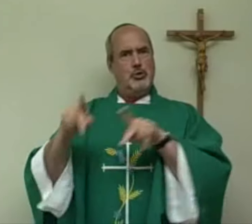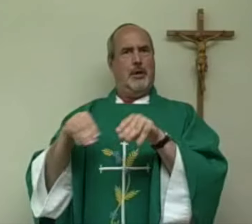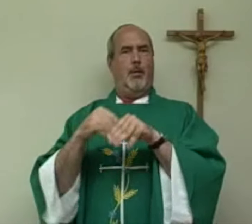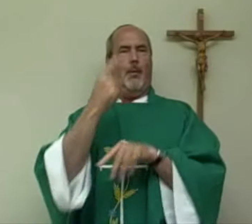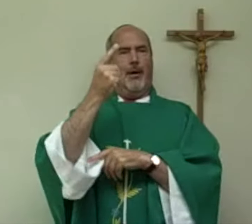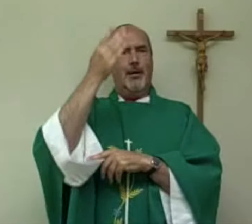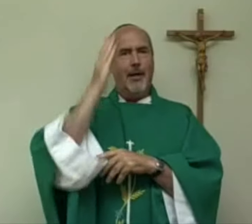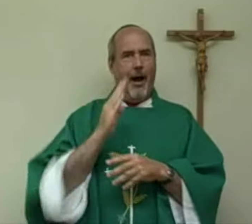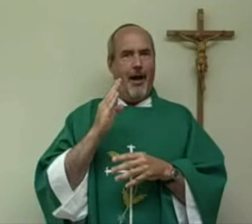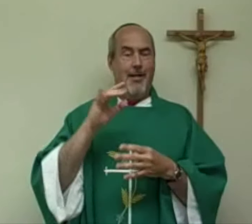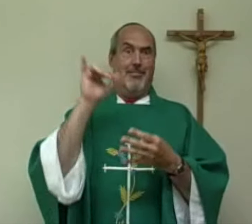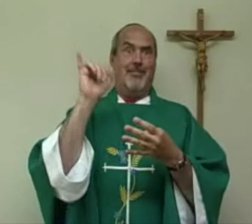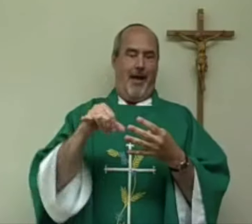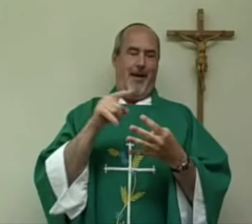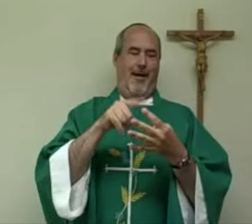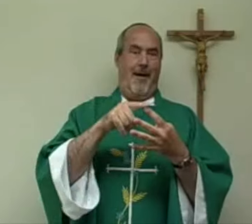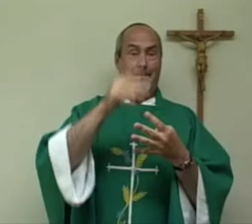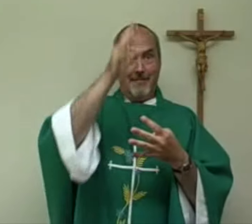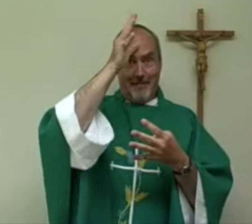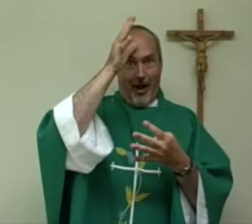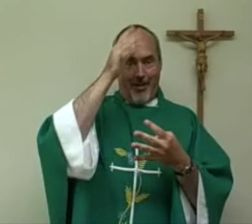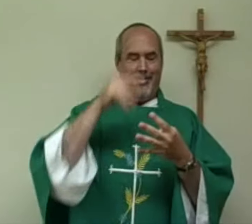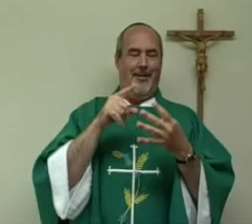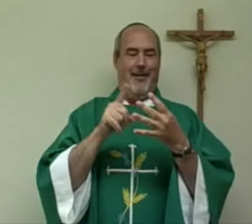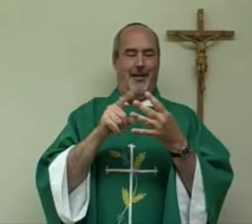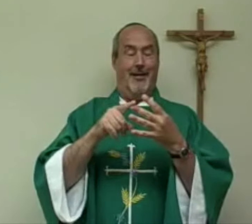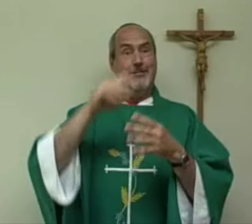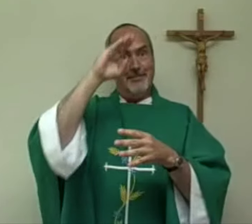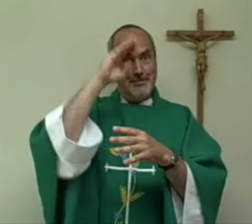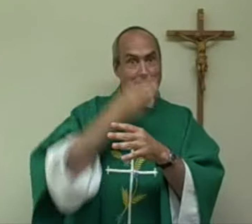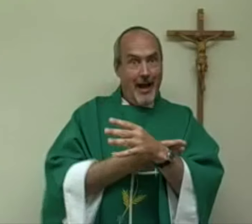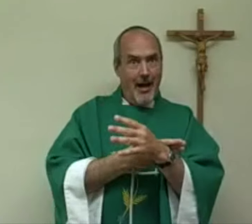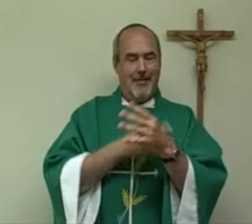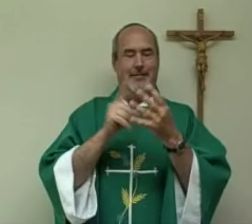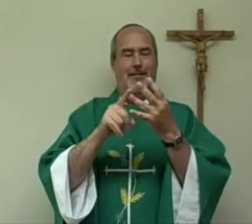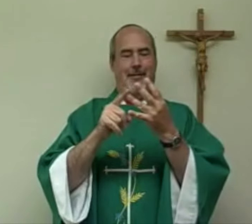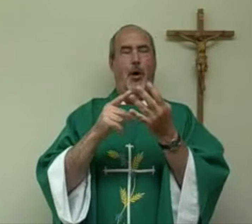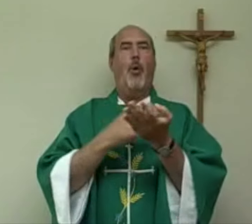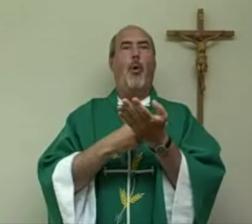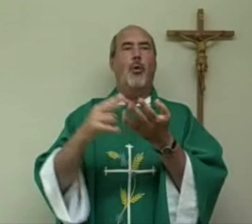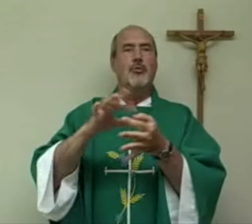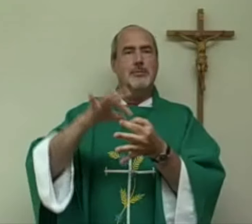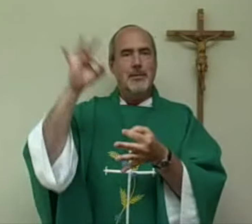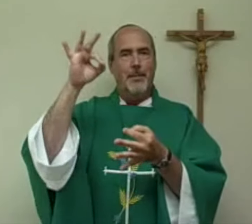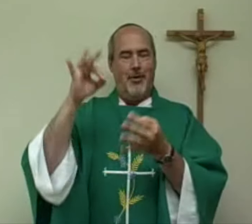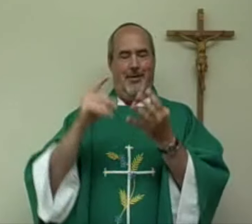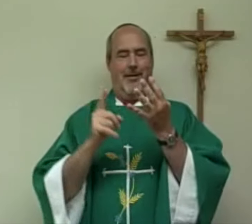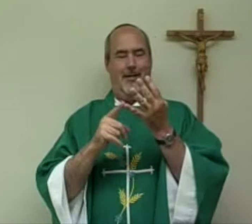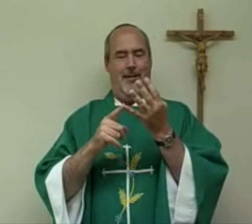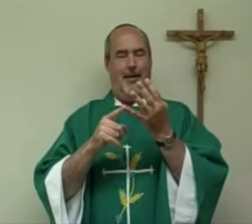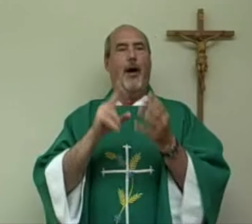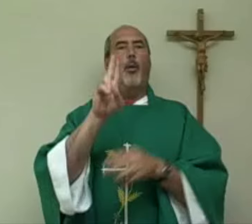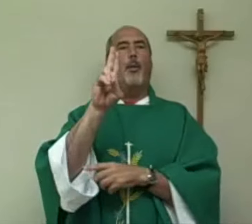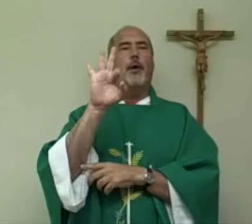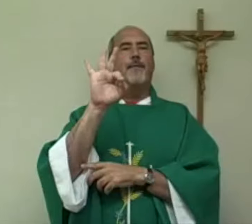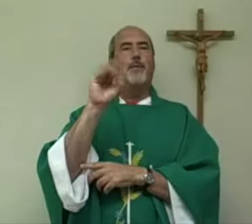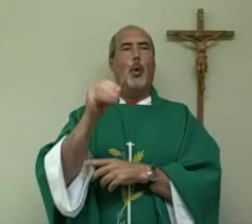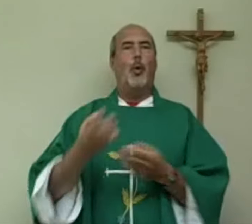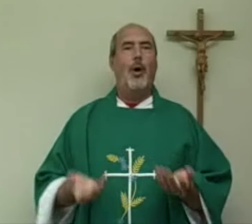Holy Trinity, that it was actually four in one, four people, the Father, the Son, the Holy